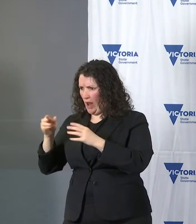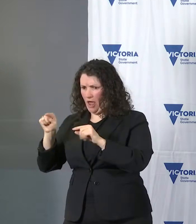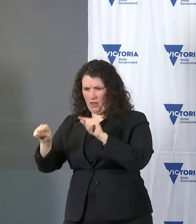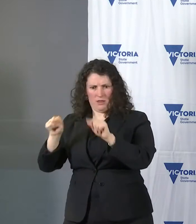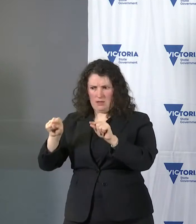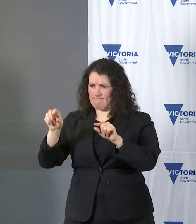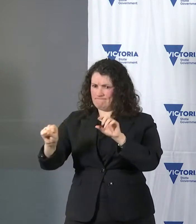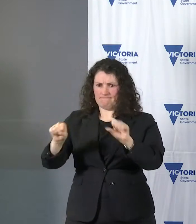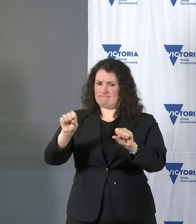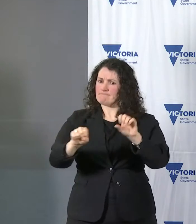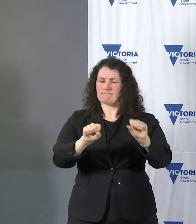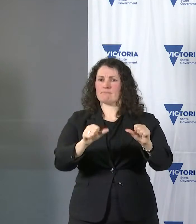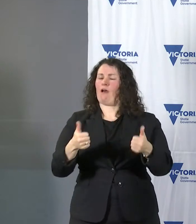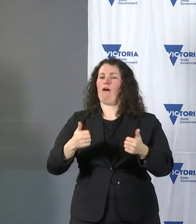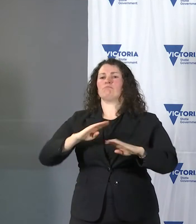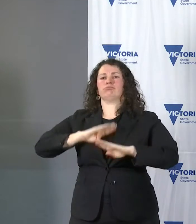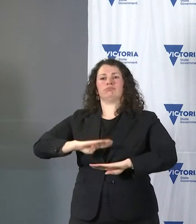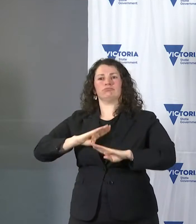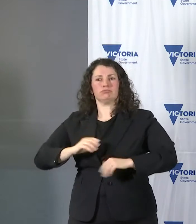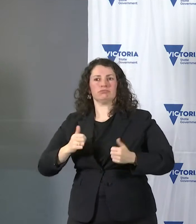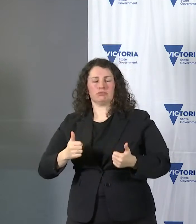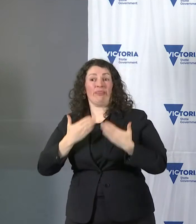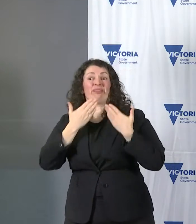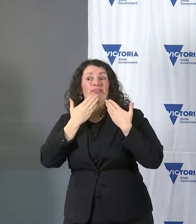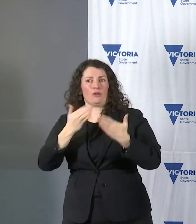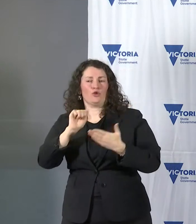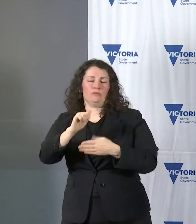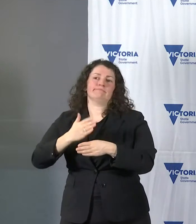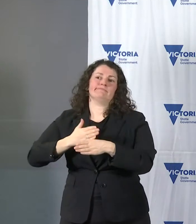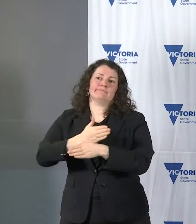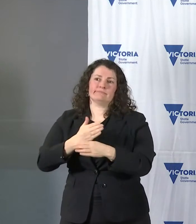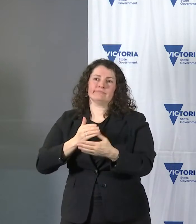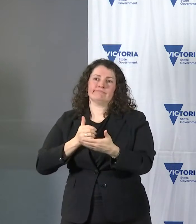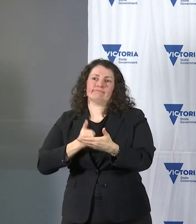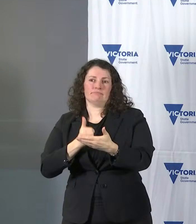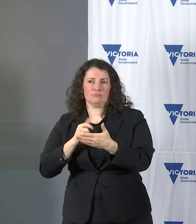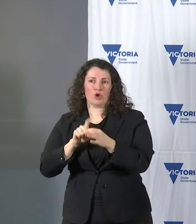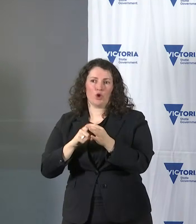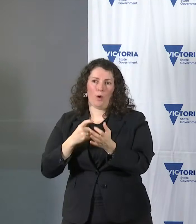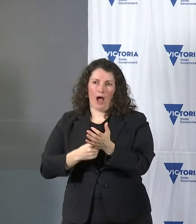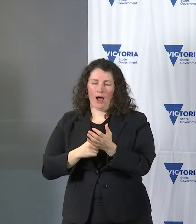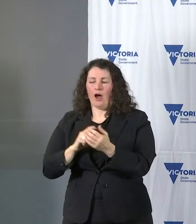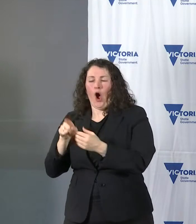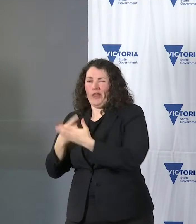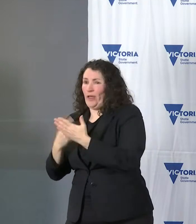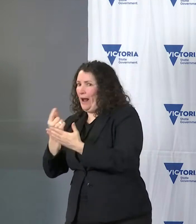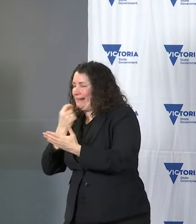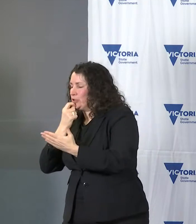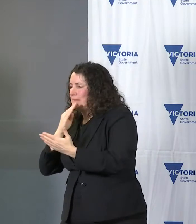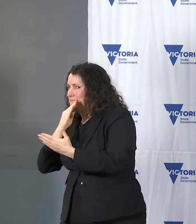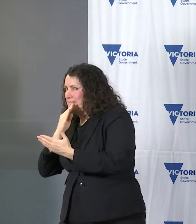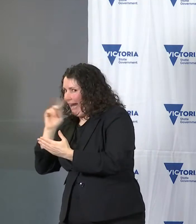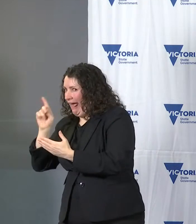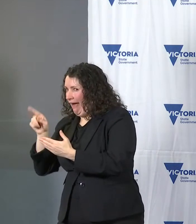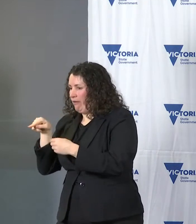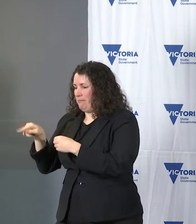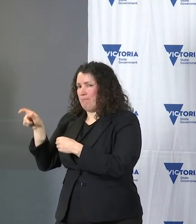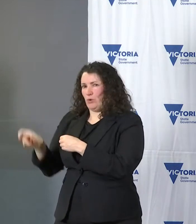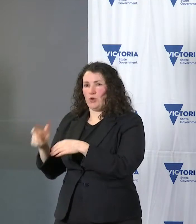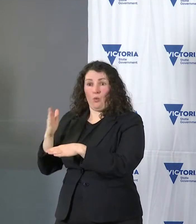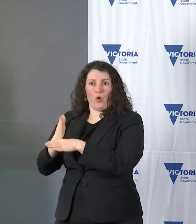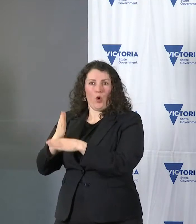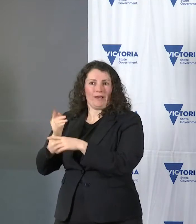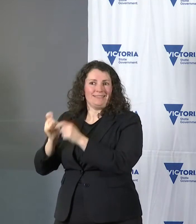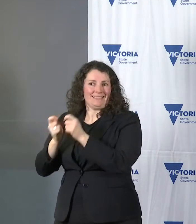community, subject to what's happening at Moonee Valley. And what we want to see is that those